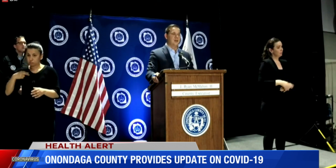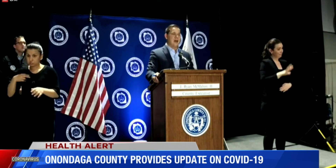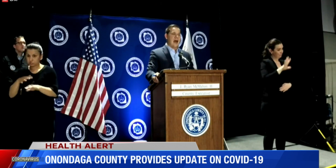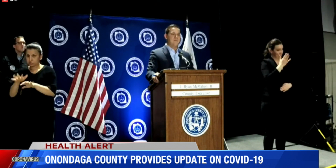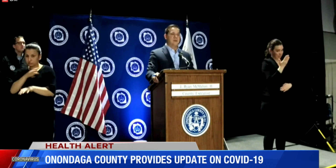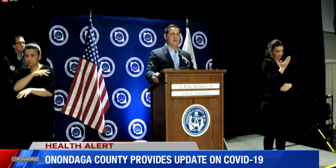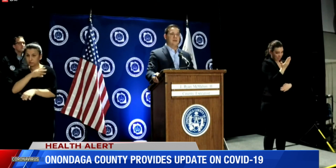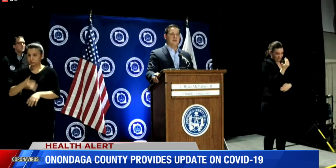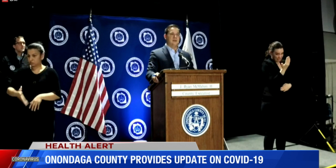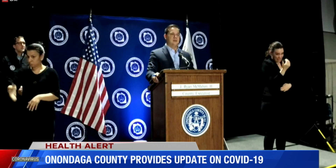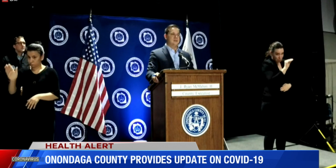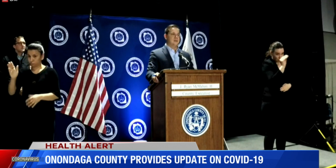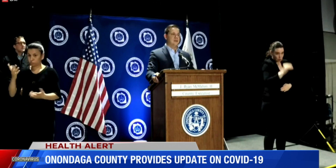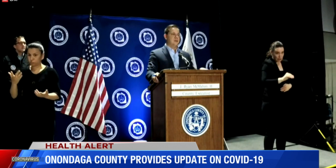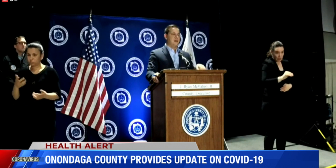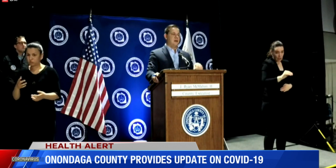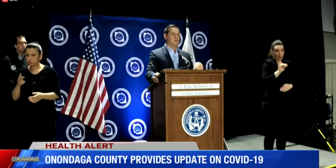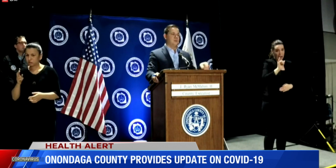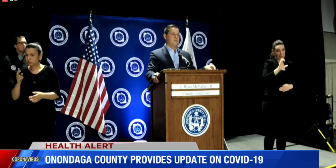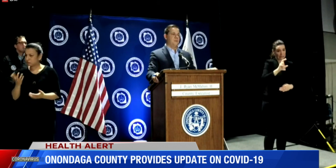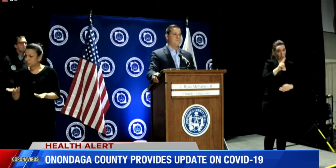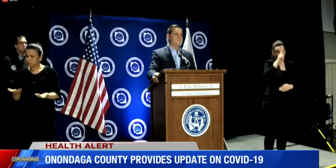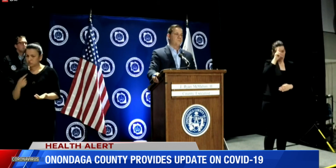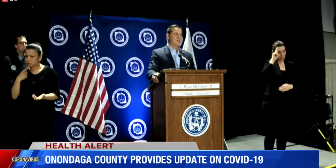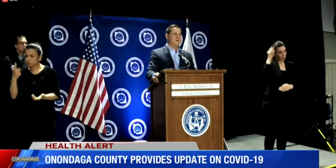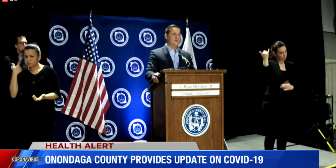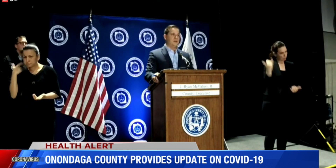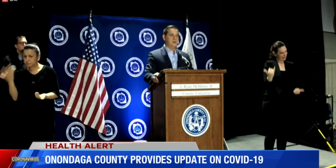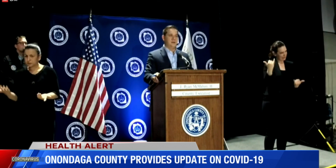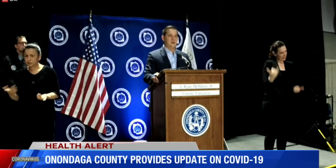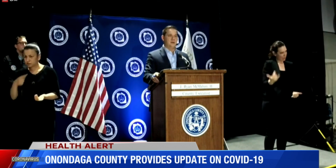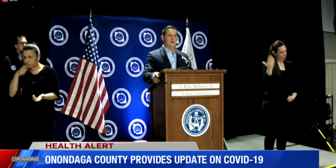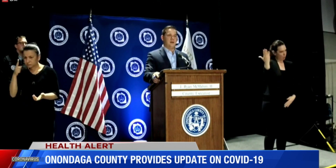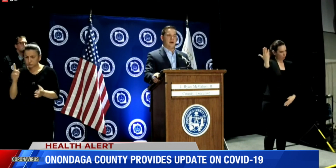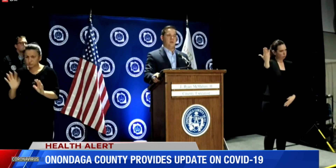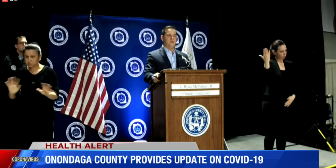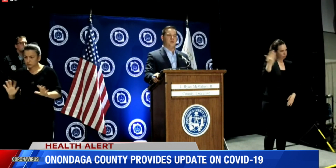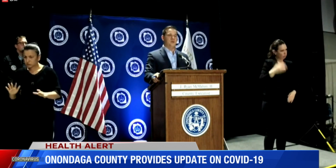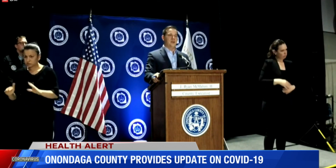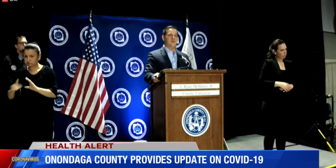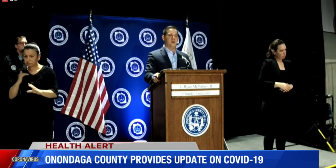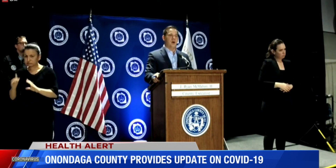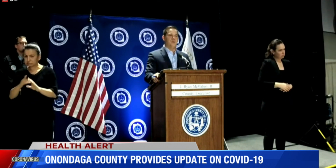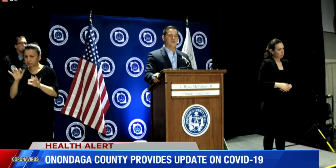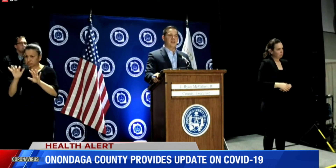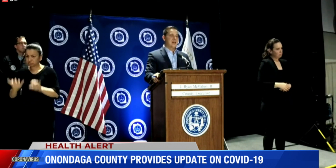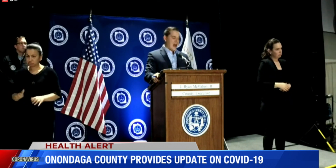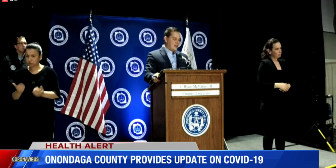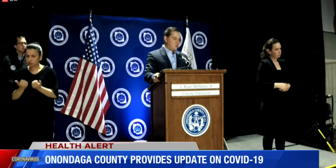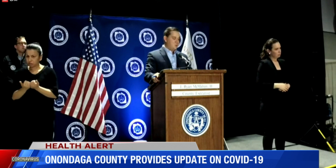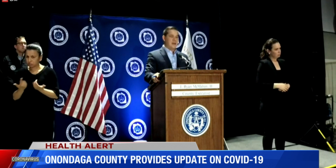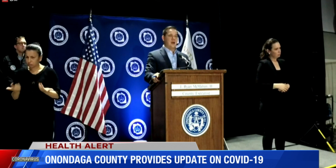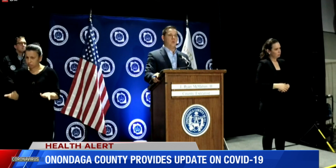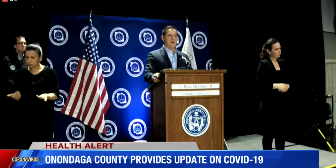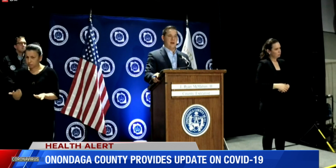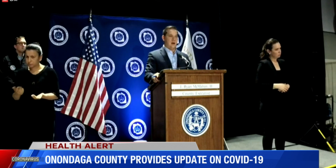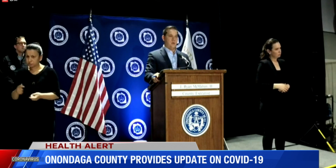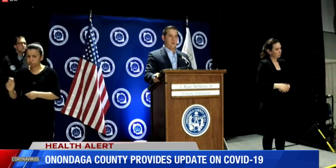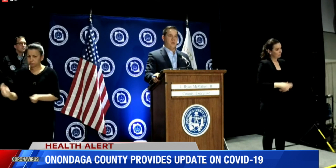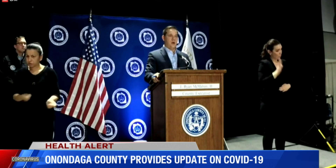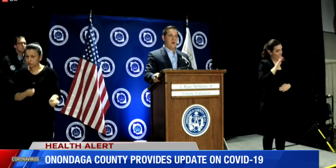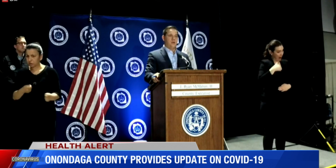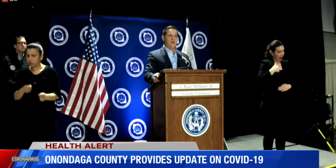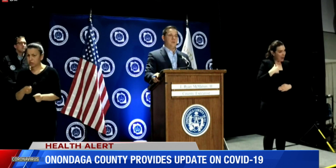community. I'm still getting emails from people telling me how they're so safe on the golf course. I don't care right